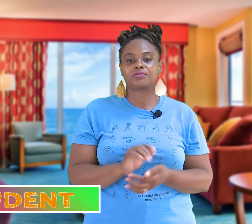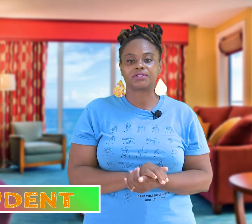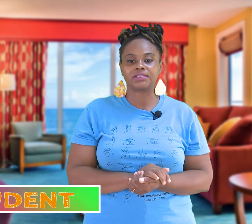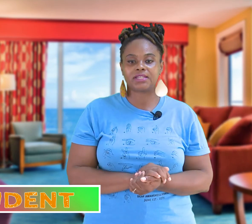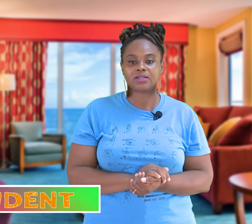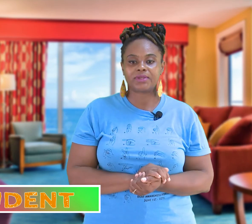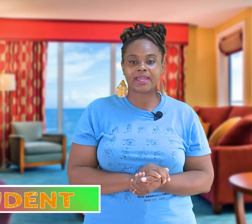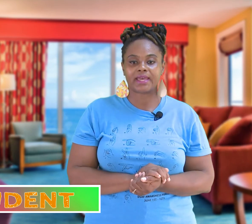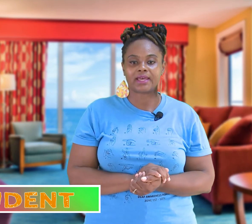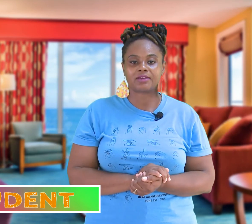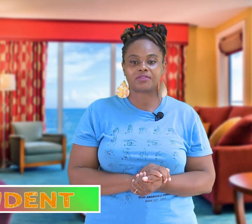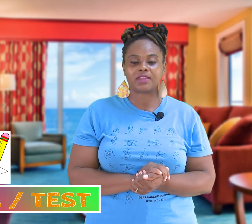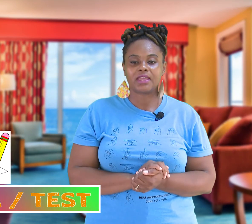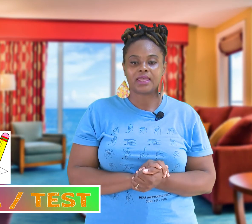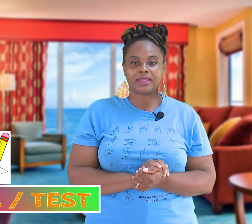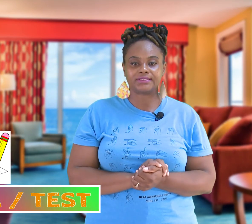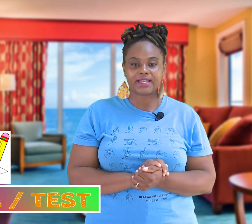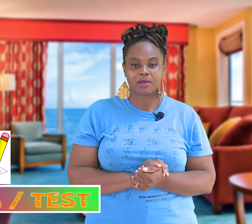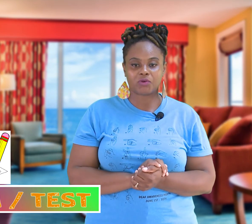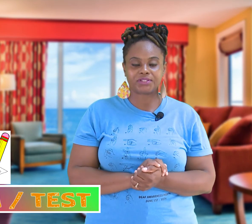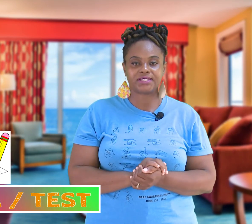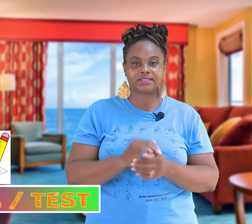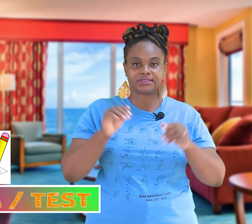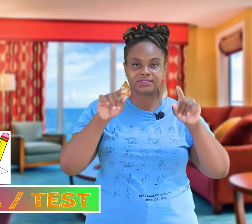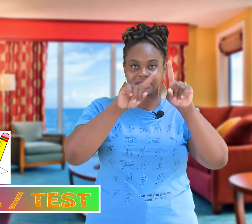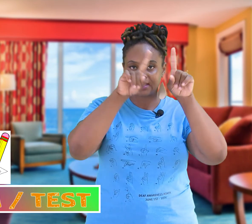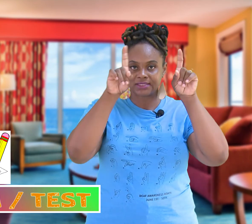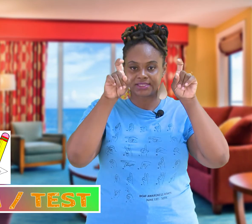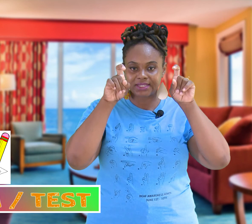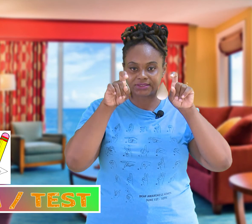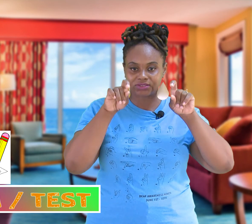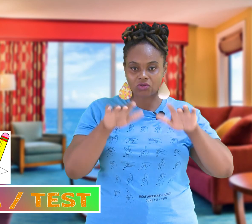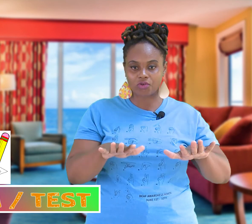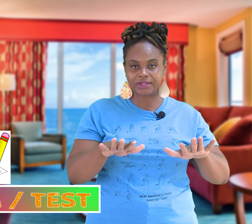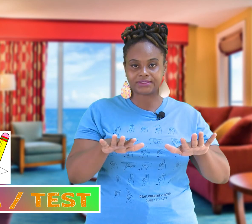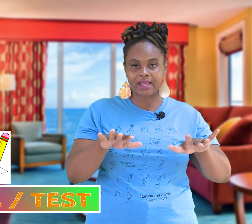for today, we have exam or test. Test or exam.